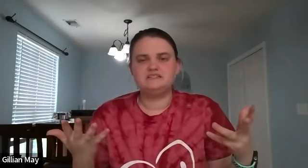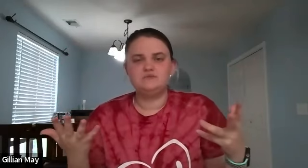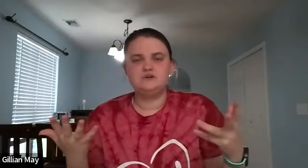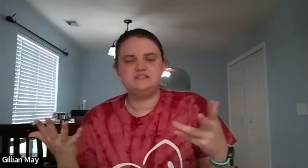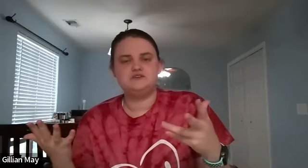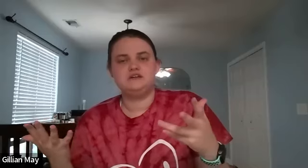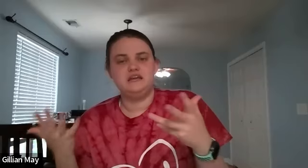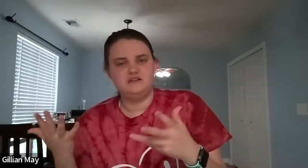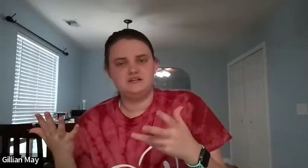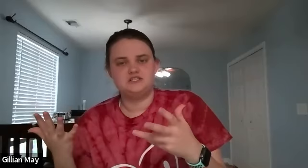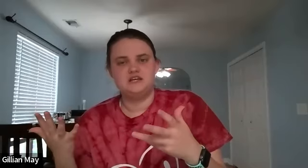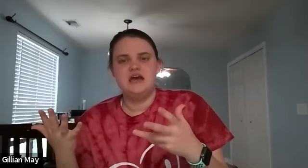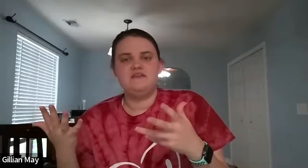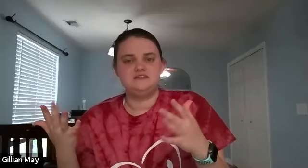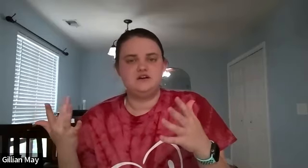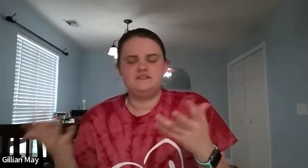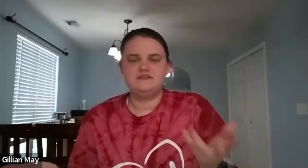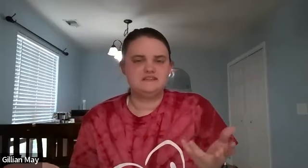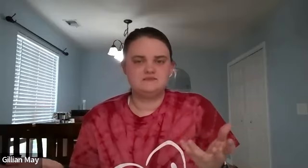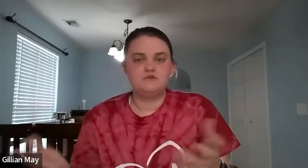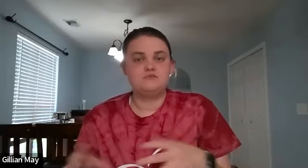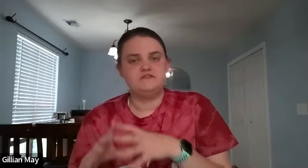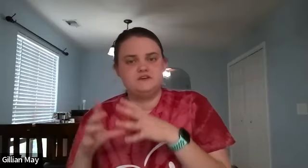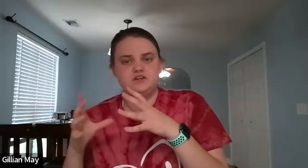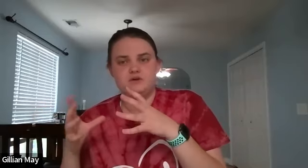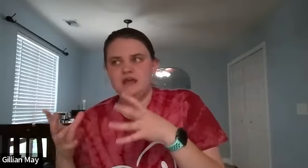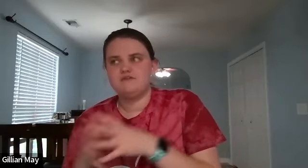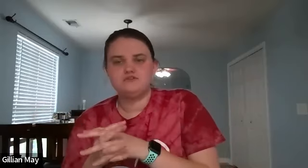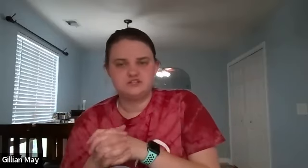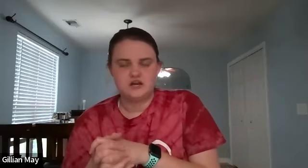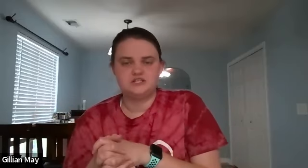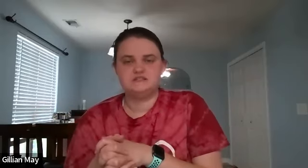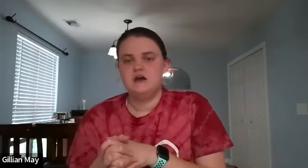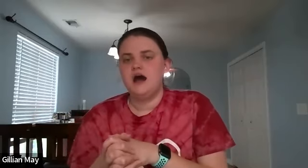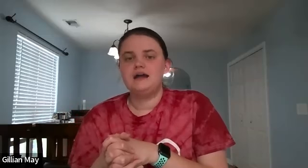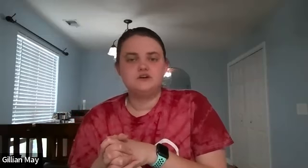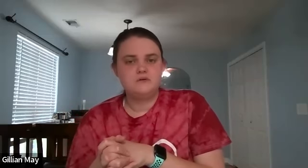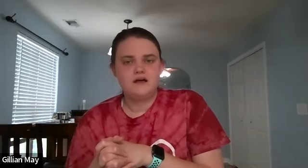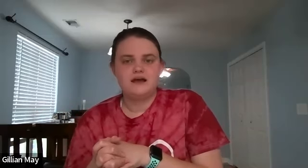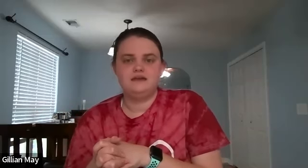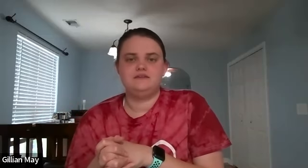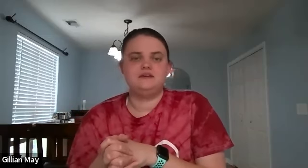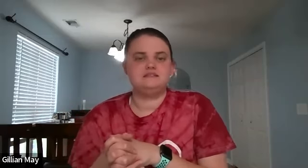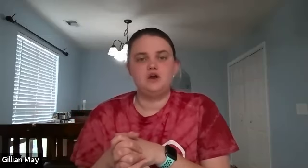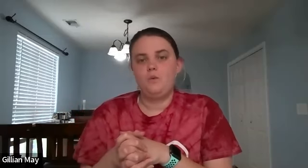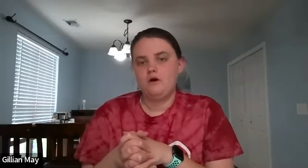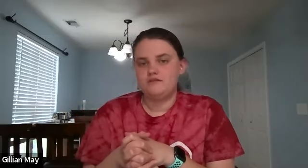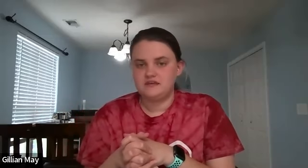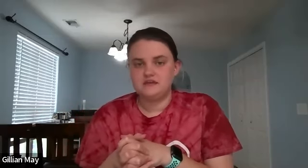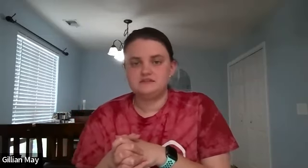someone else is learning English and they talk, I think I've said this before, but like we have all those contractions. I don't like this. I don't want this.